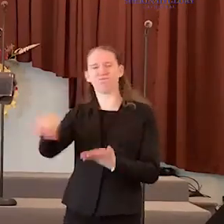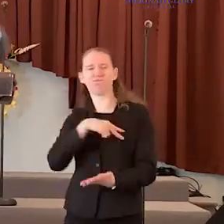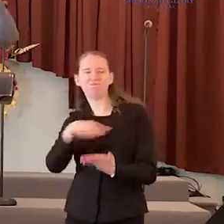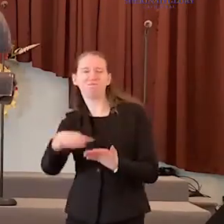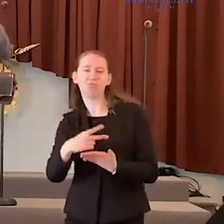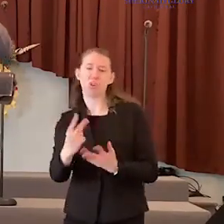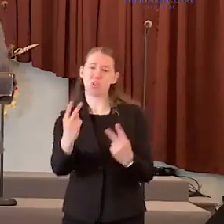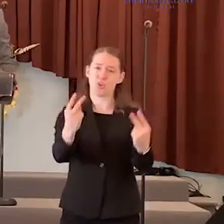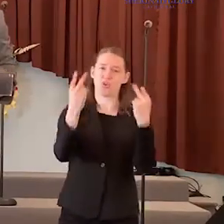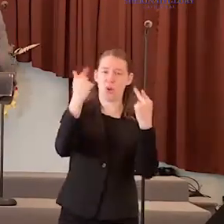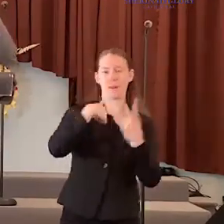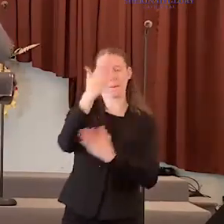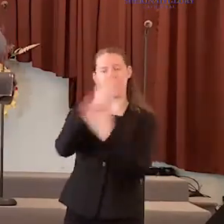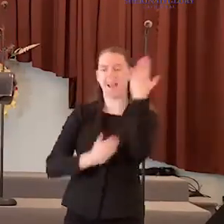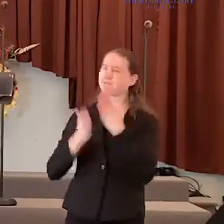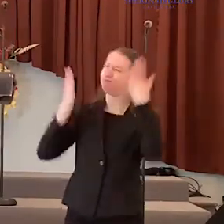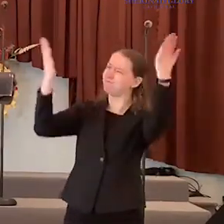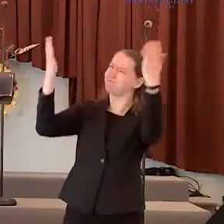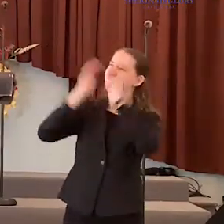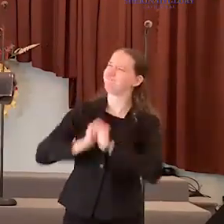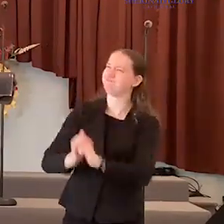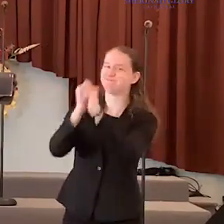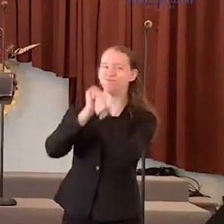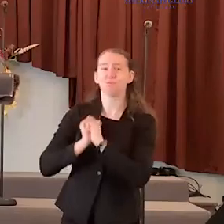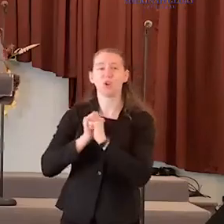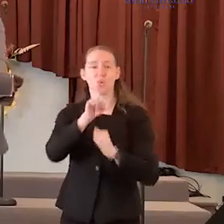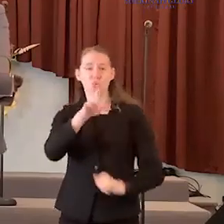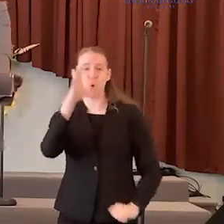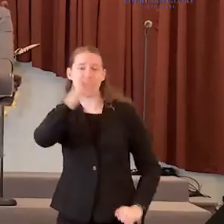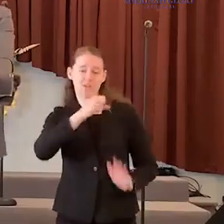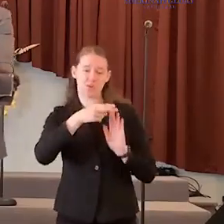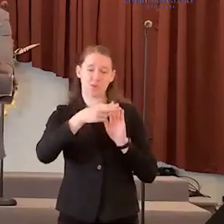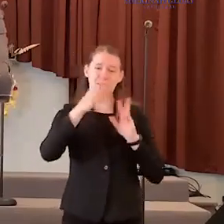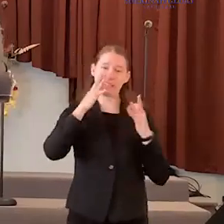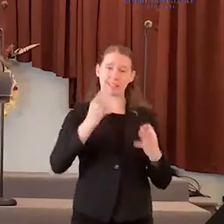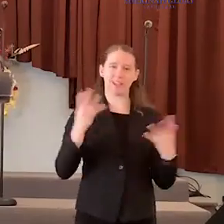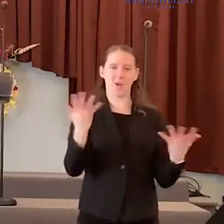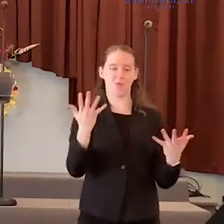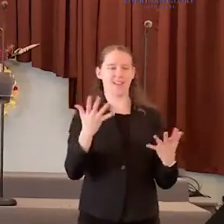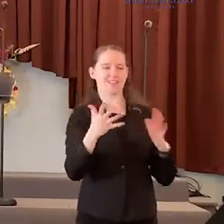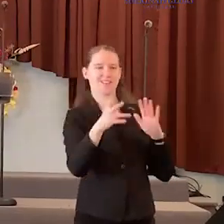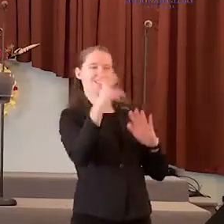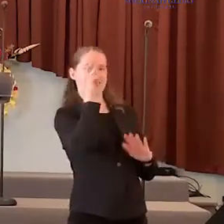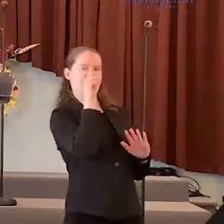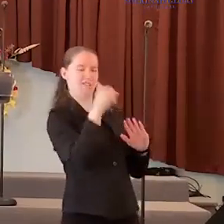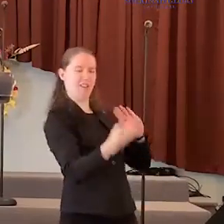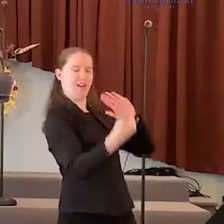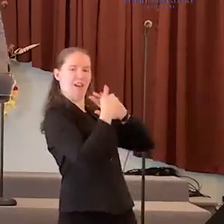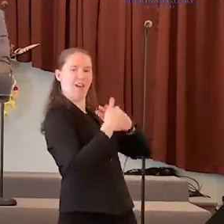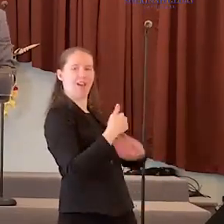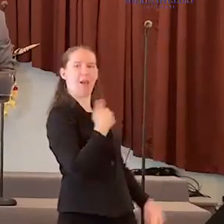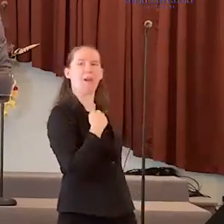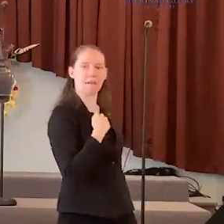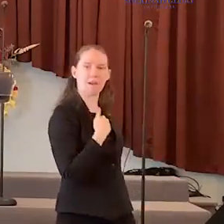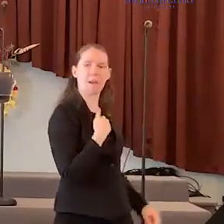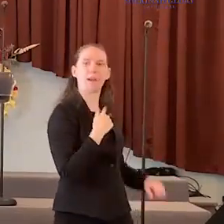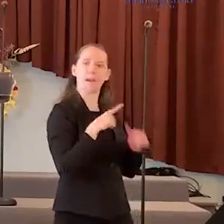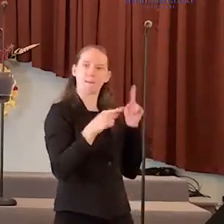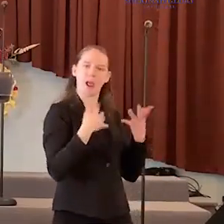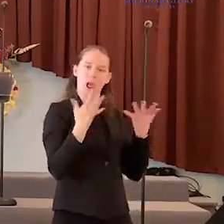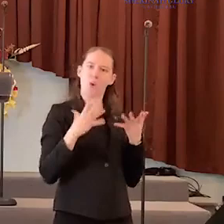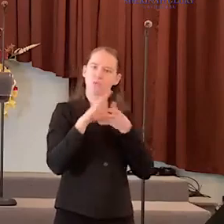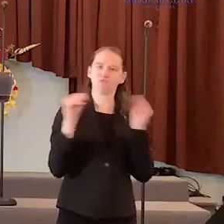me lifting my hands and worshiping, then you can assume that the devil is on my tracks. For I want to have a